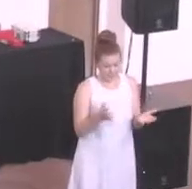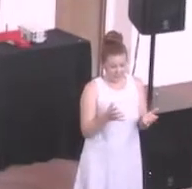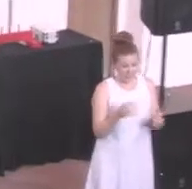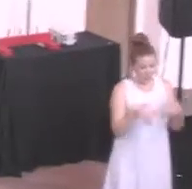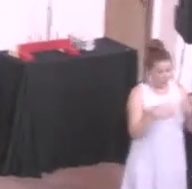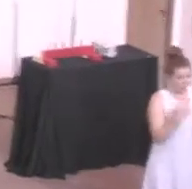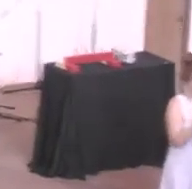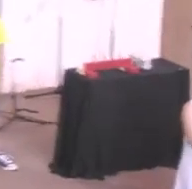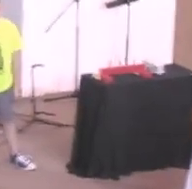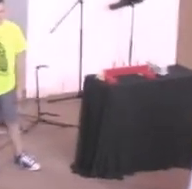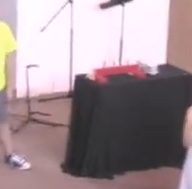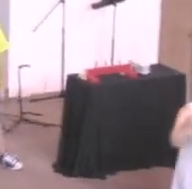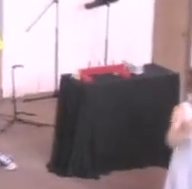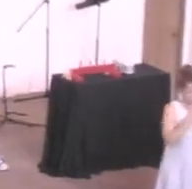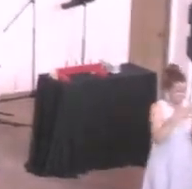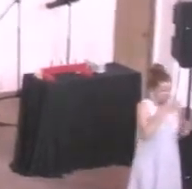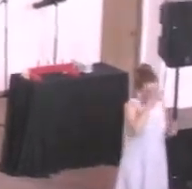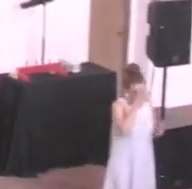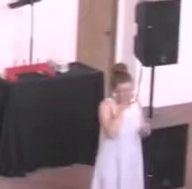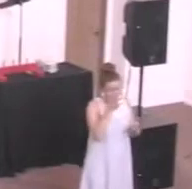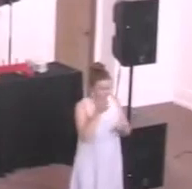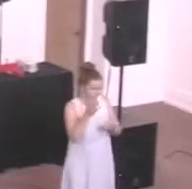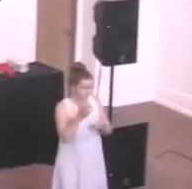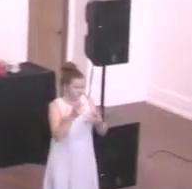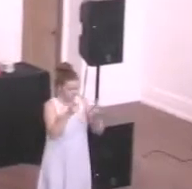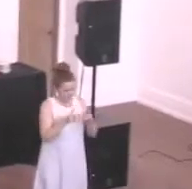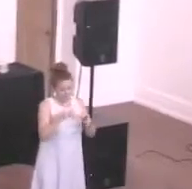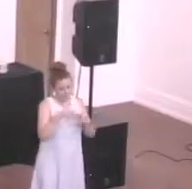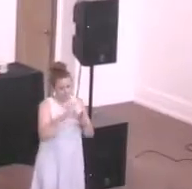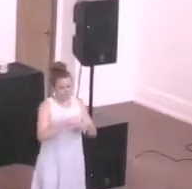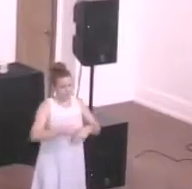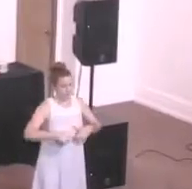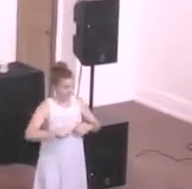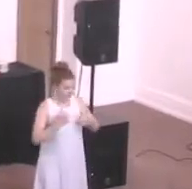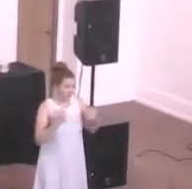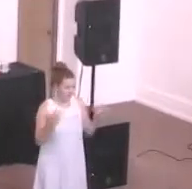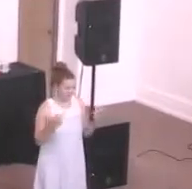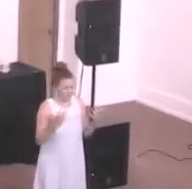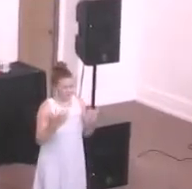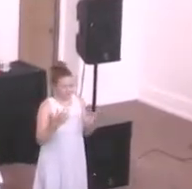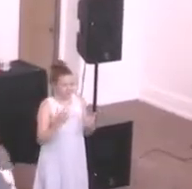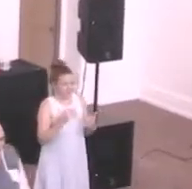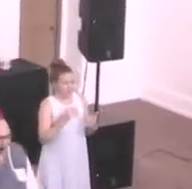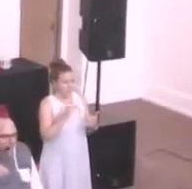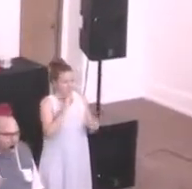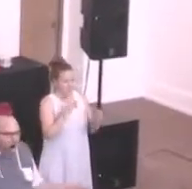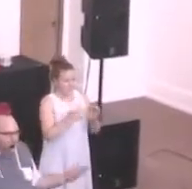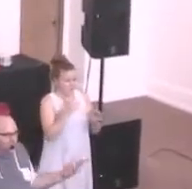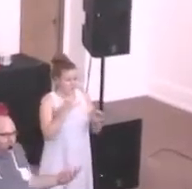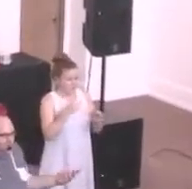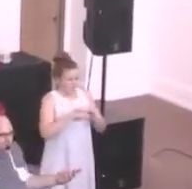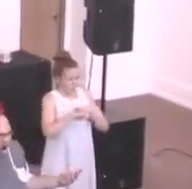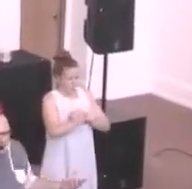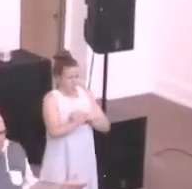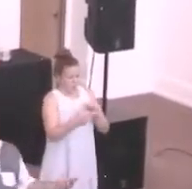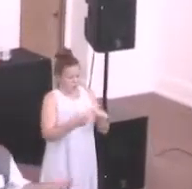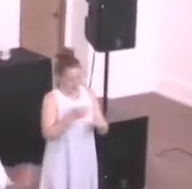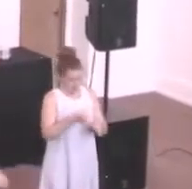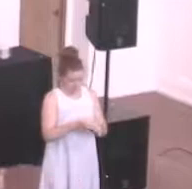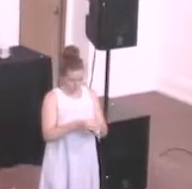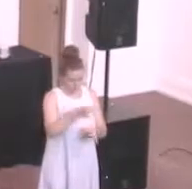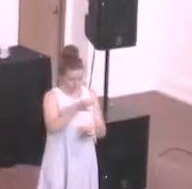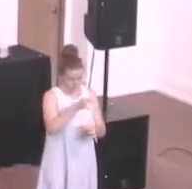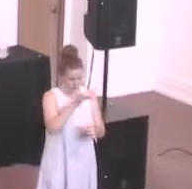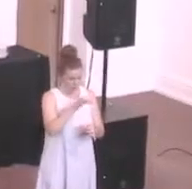mom and a dad at some point in your life, yes? Yes. Okay, you weren't just popped out of a test tube somewhere. No. We all